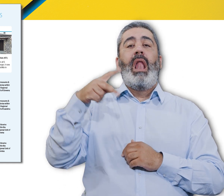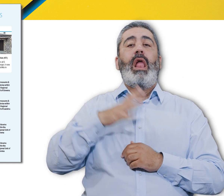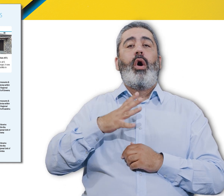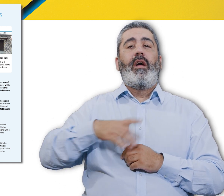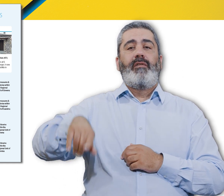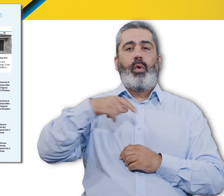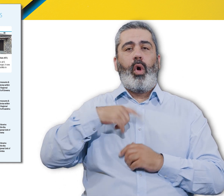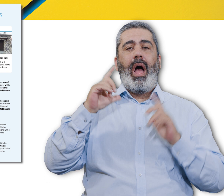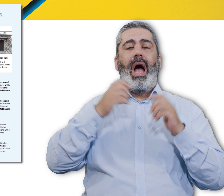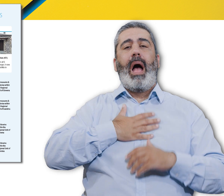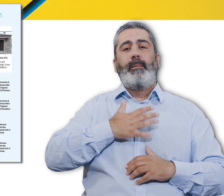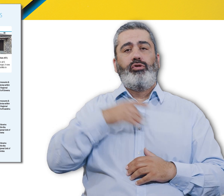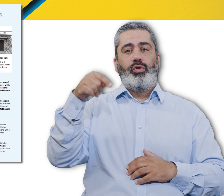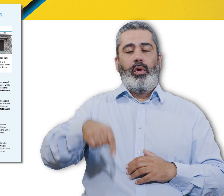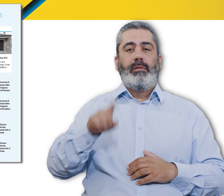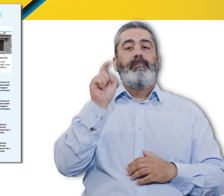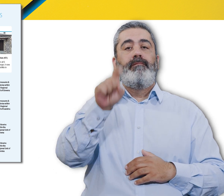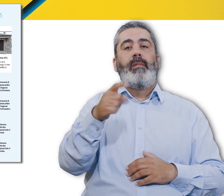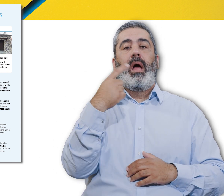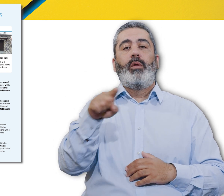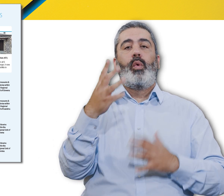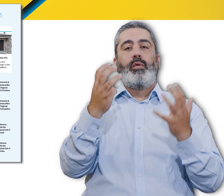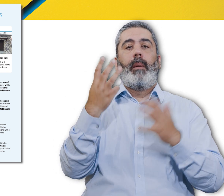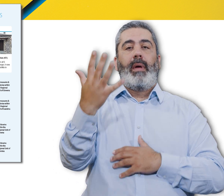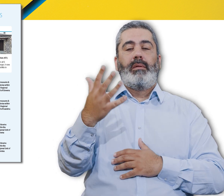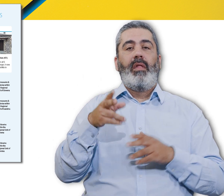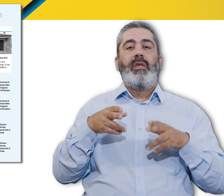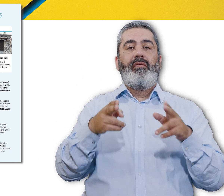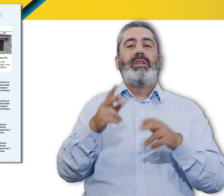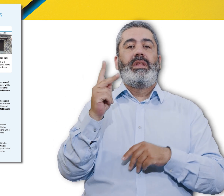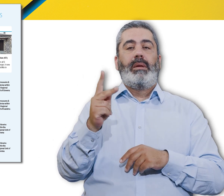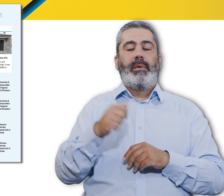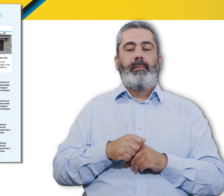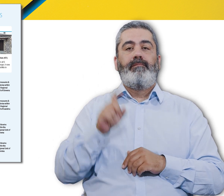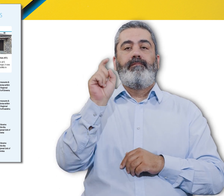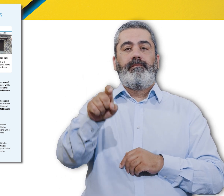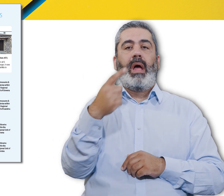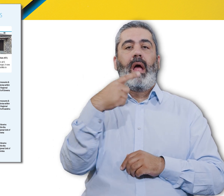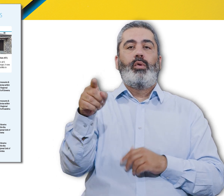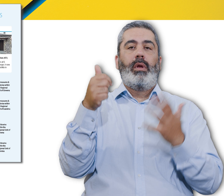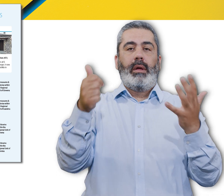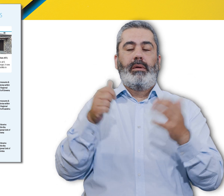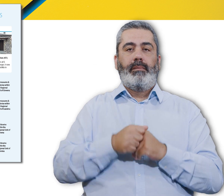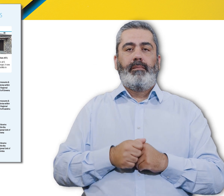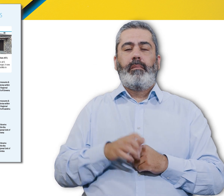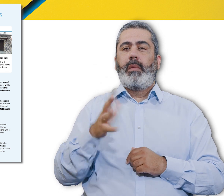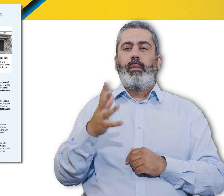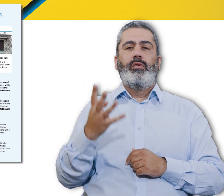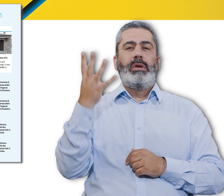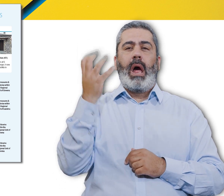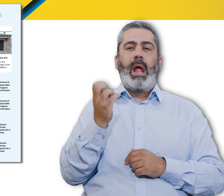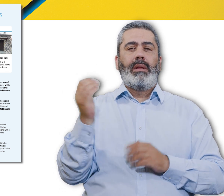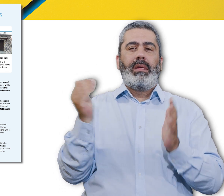since 1990. Folklore Museum Agathos Teles, number 185, location: Kipoi,